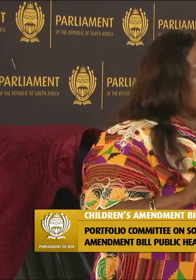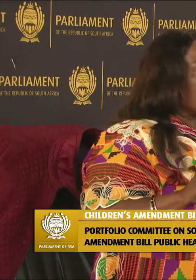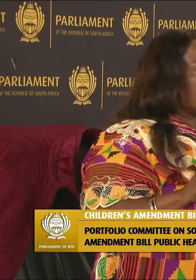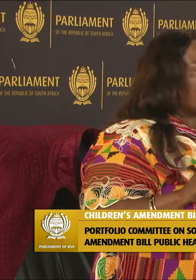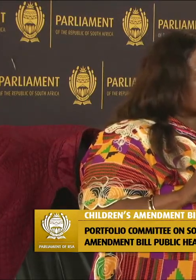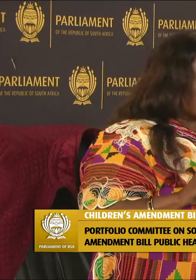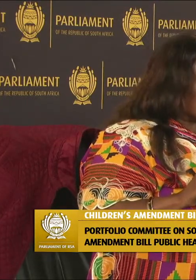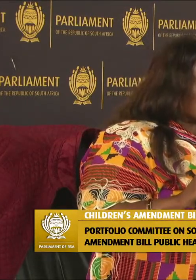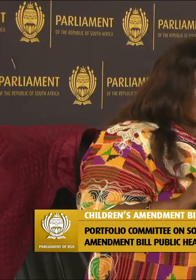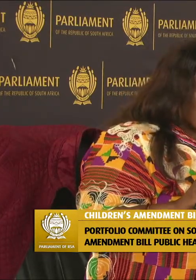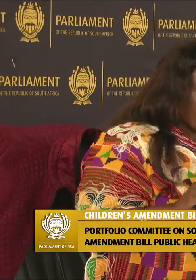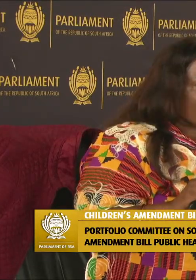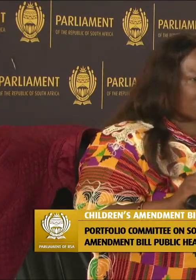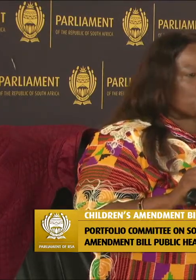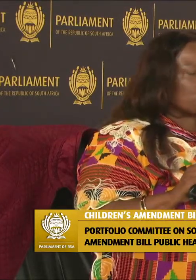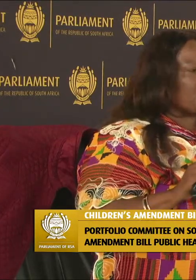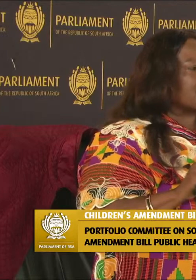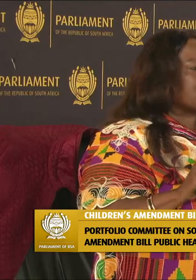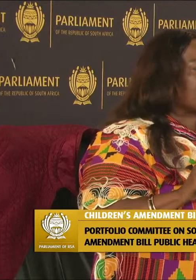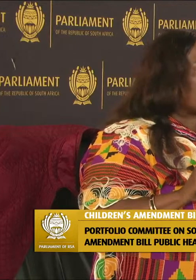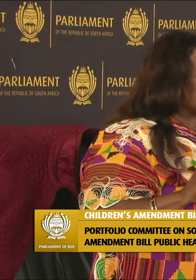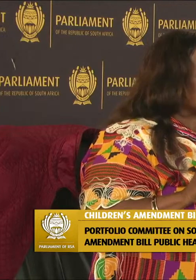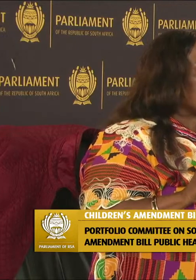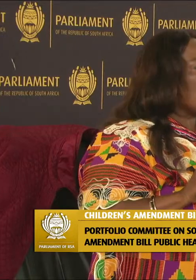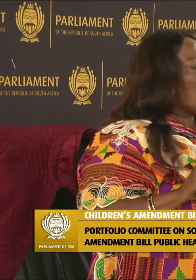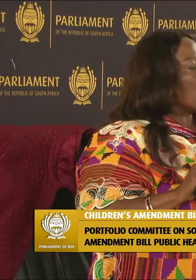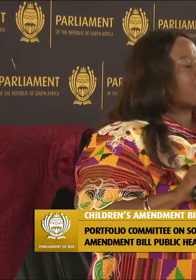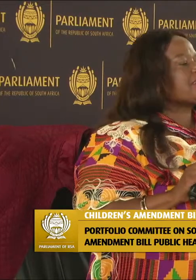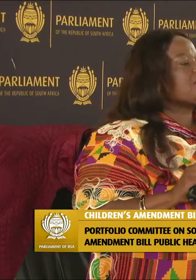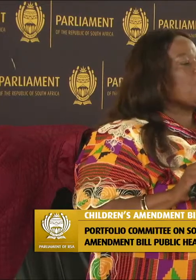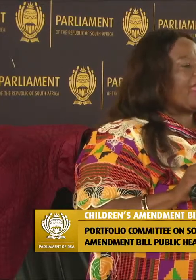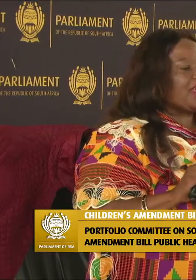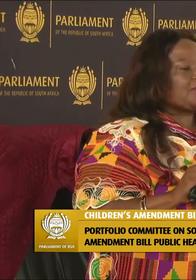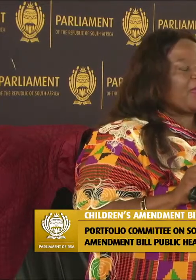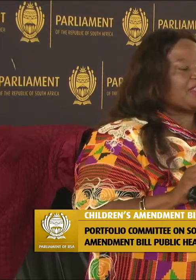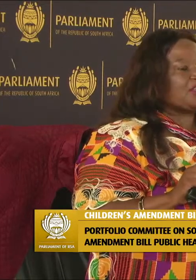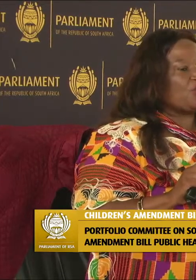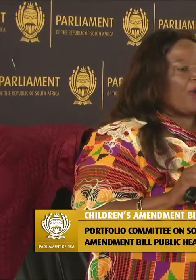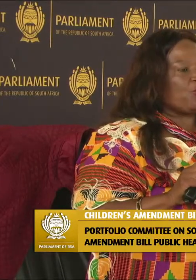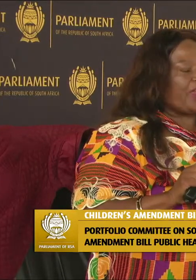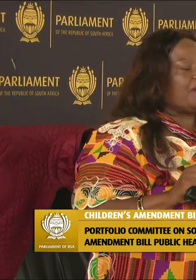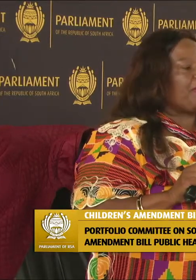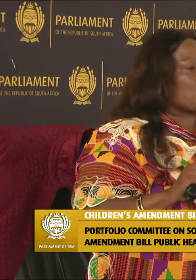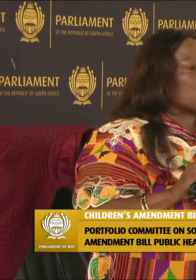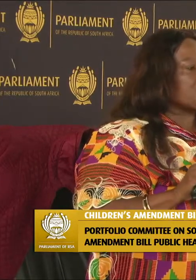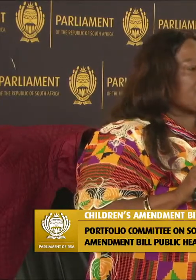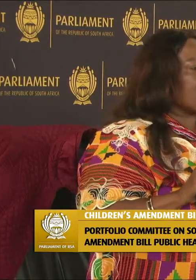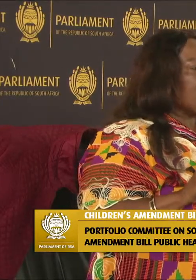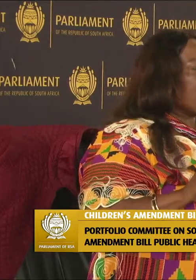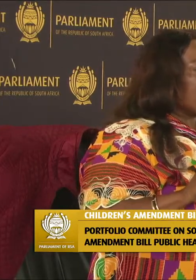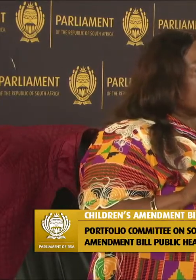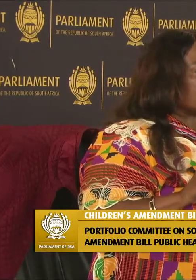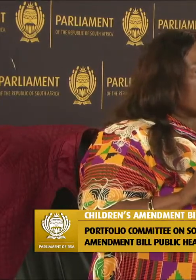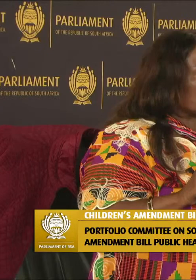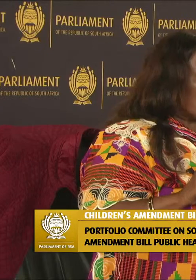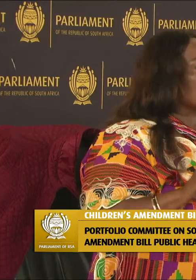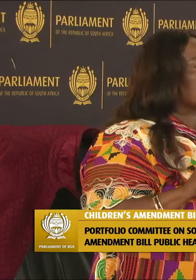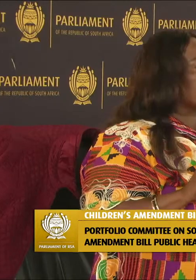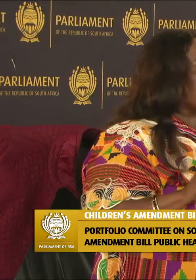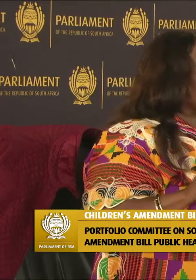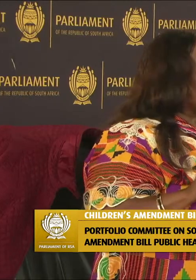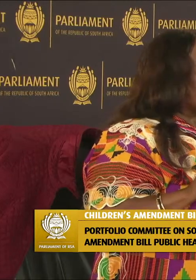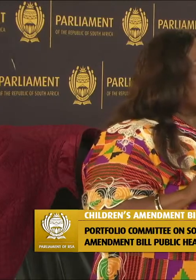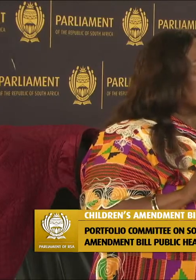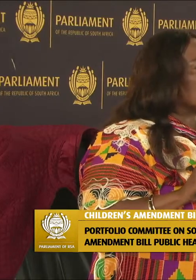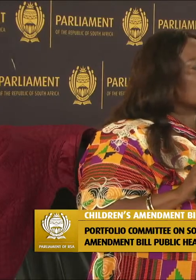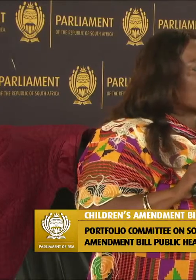bill, but you do have documents in front of you which we expect in Doba you can peruse them and go through